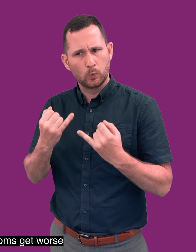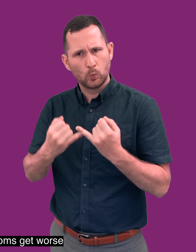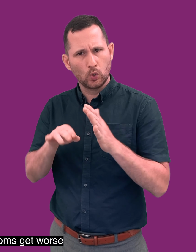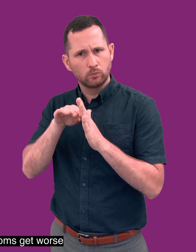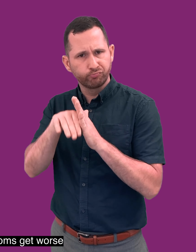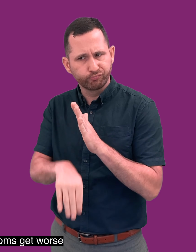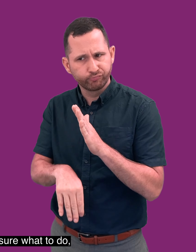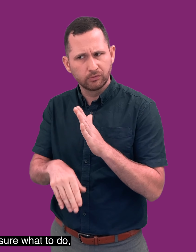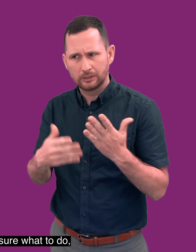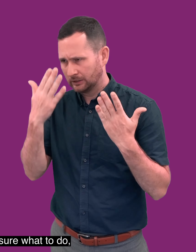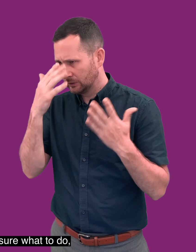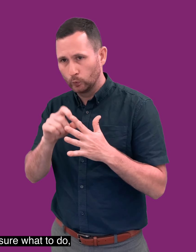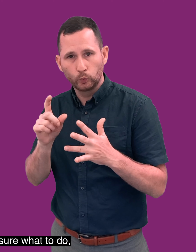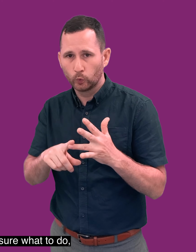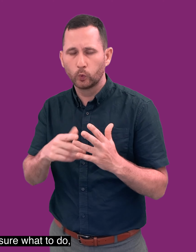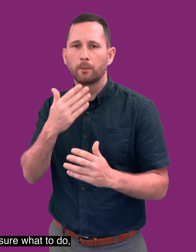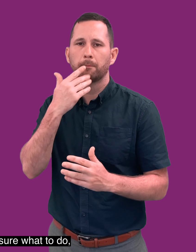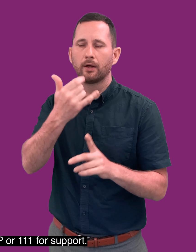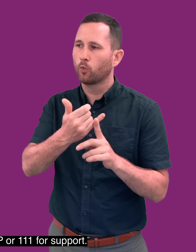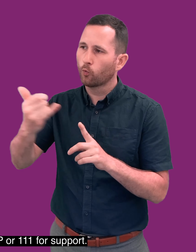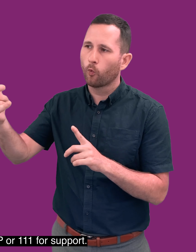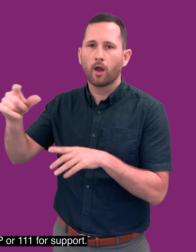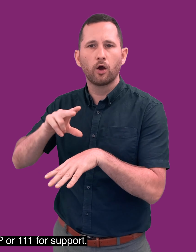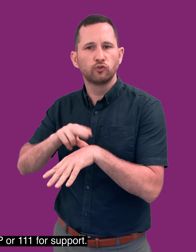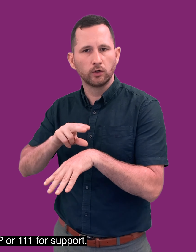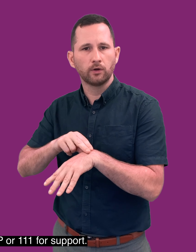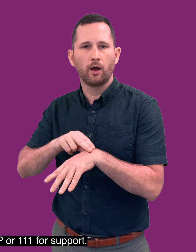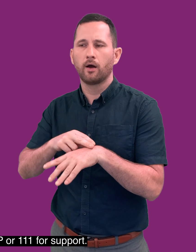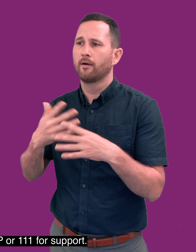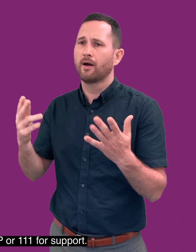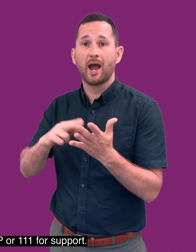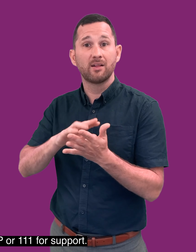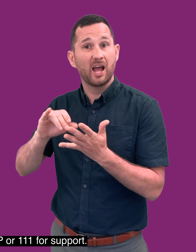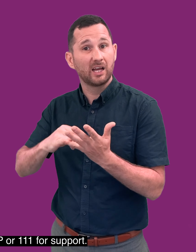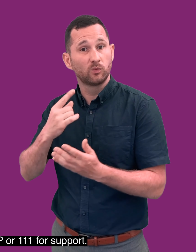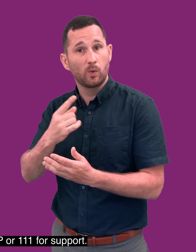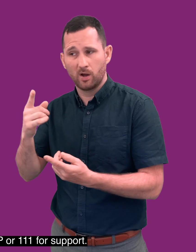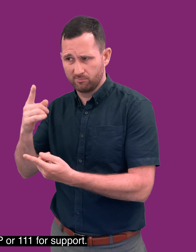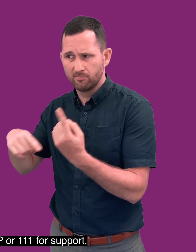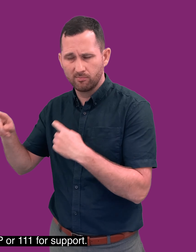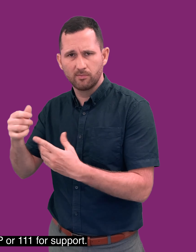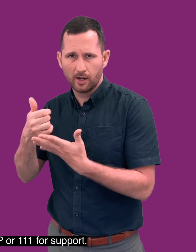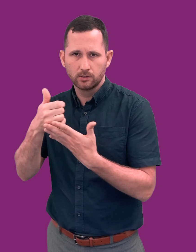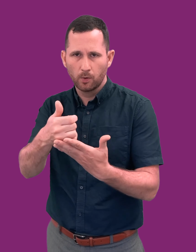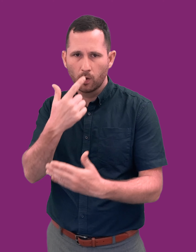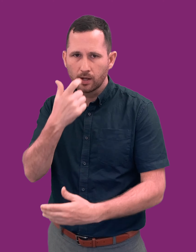worse and you are not sure what to do, please call your GP or 111 for support.